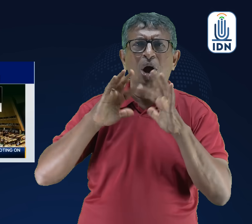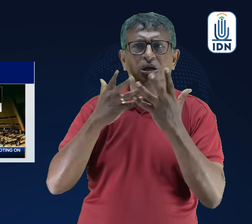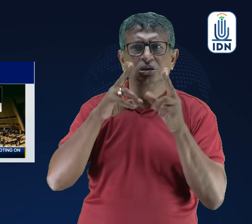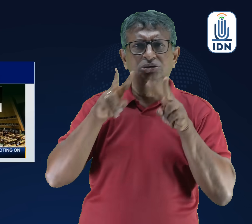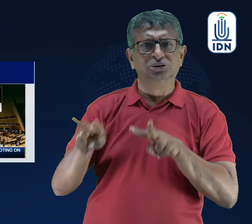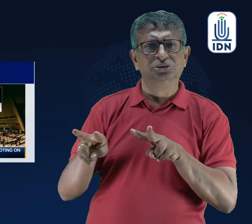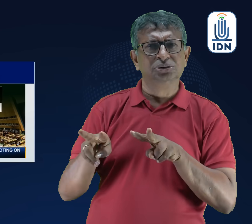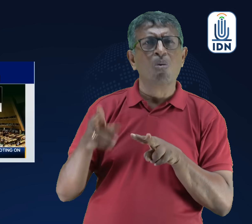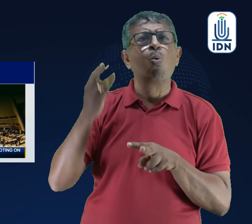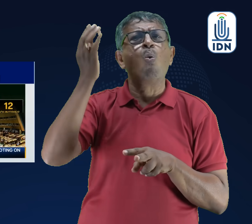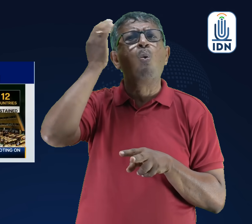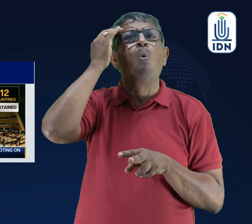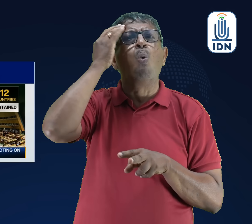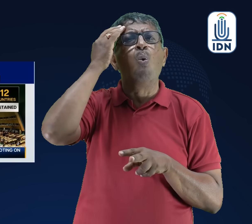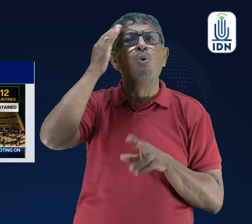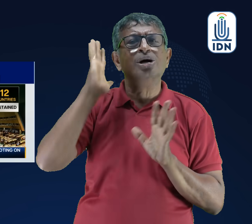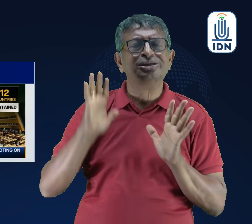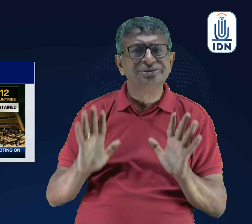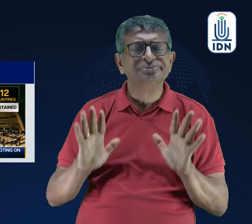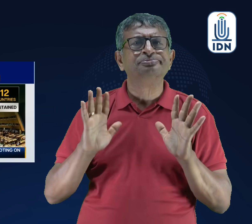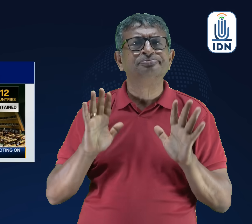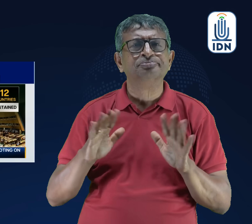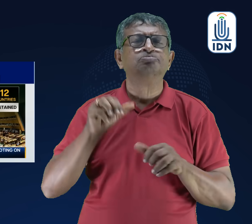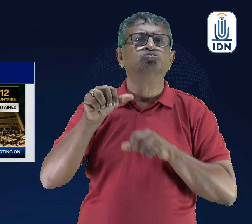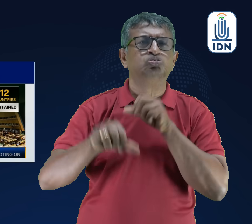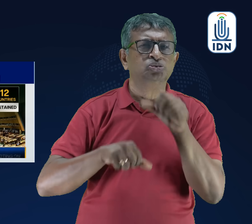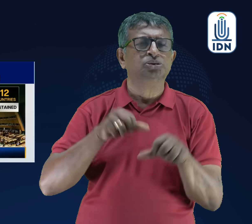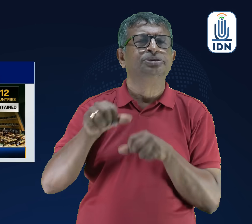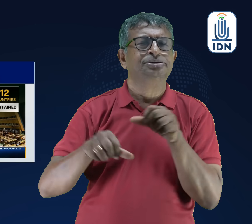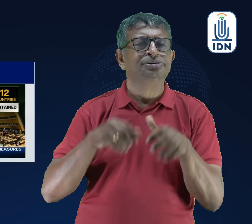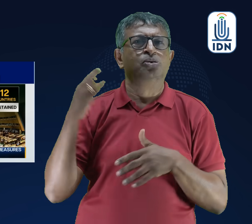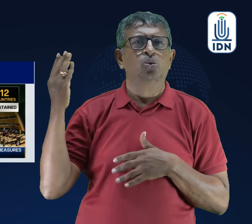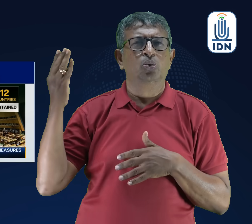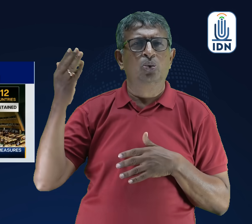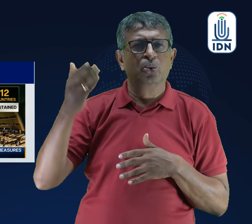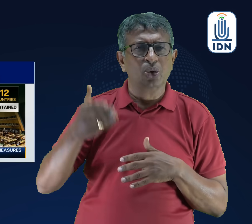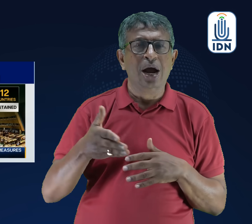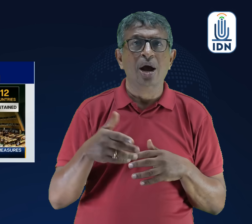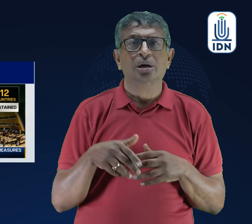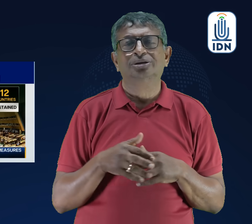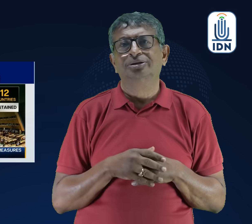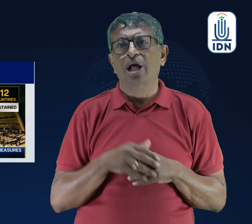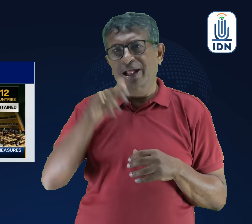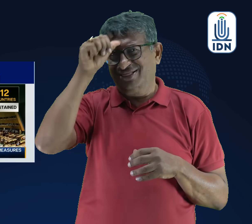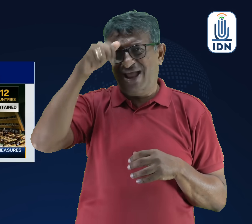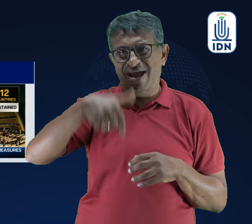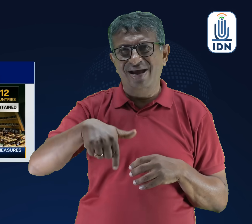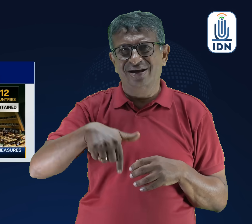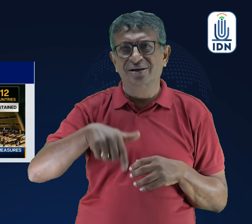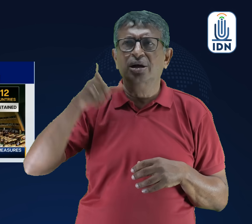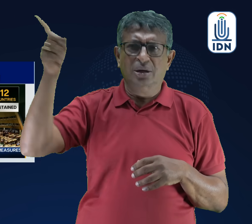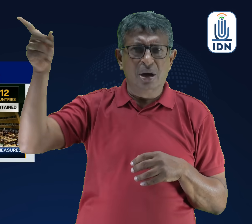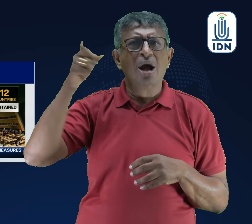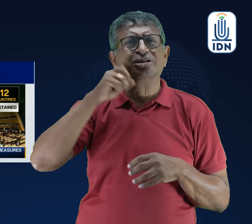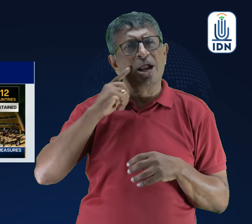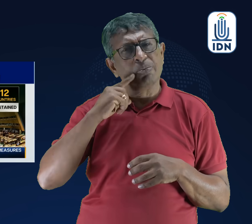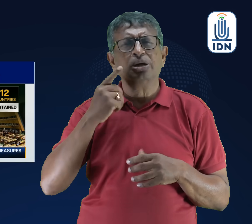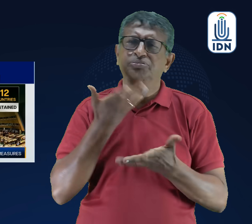12 countries abstained. Now, since a majority supported it, the resolution was passed. Meaning the resolution, the UN resolution against the Taliban